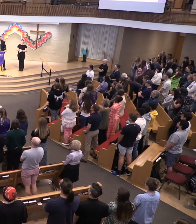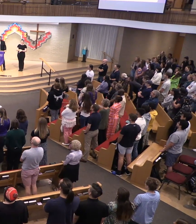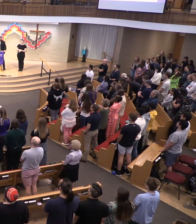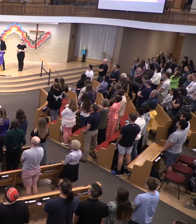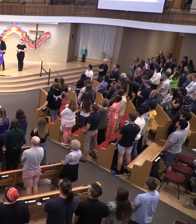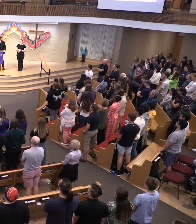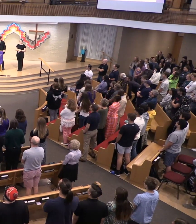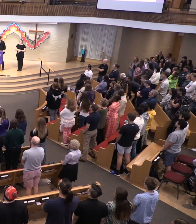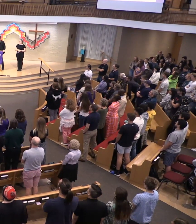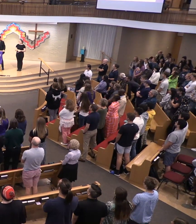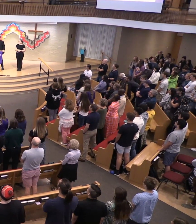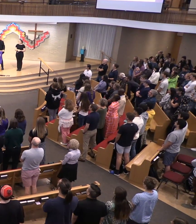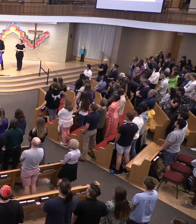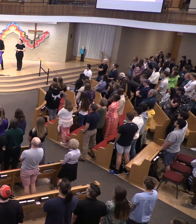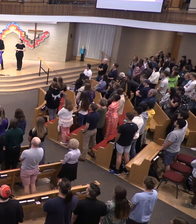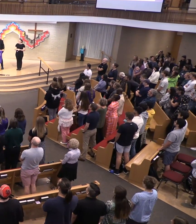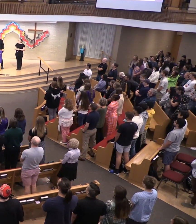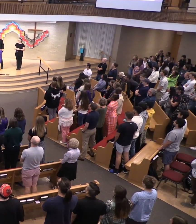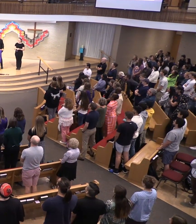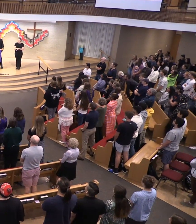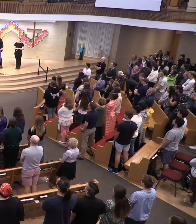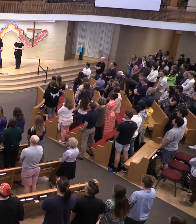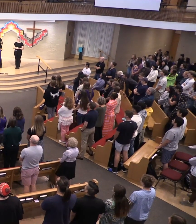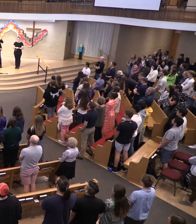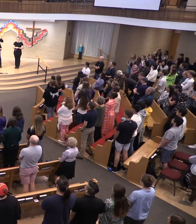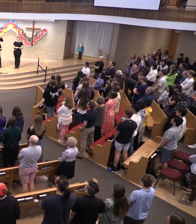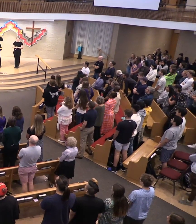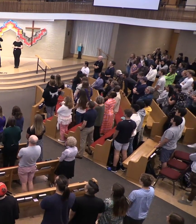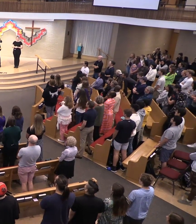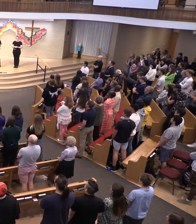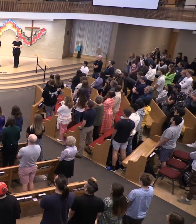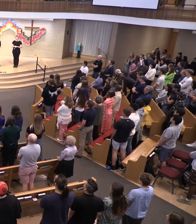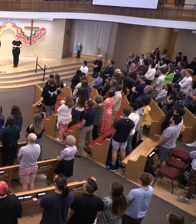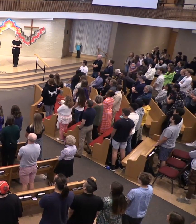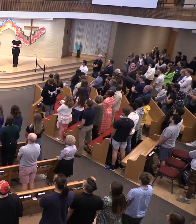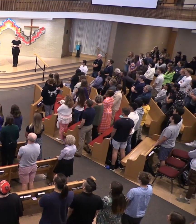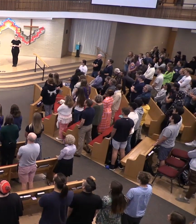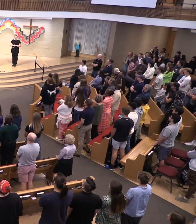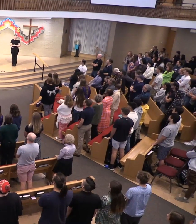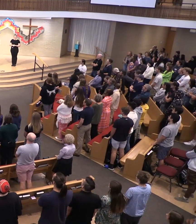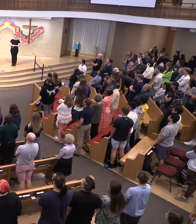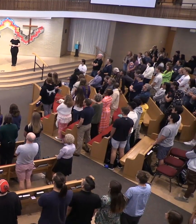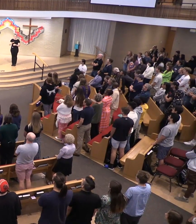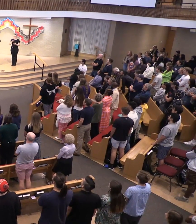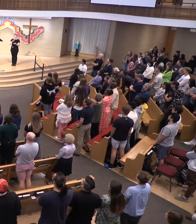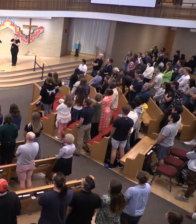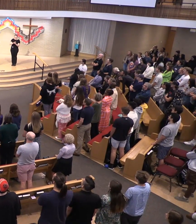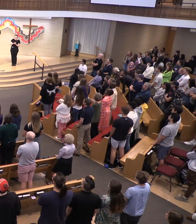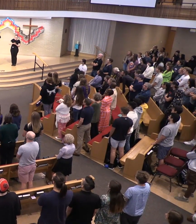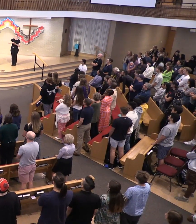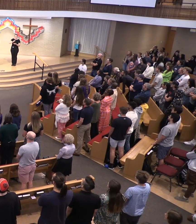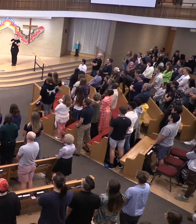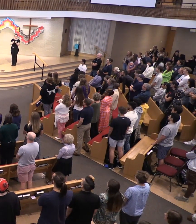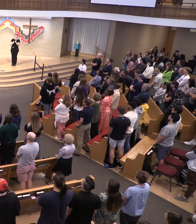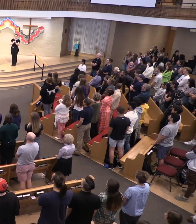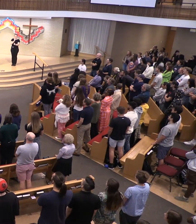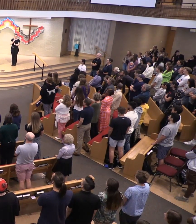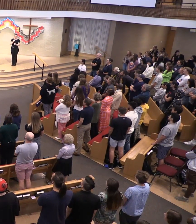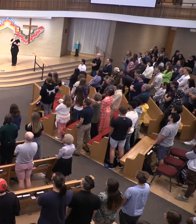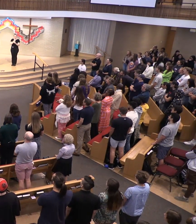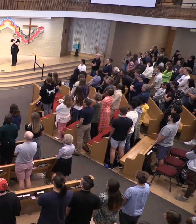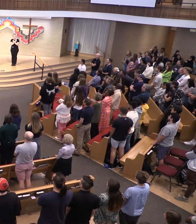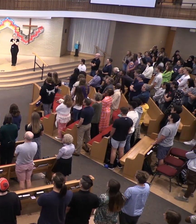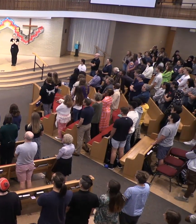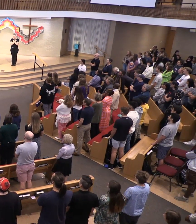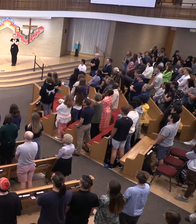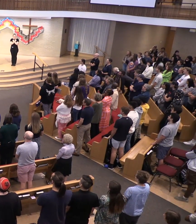I like that low bass stuff, that's good too. 'Tis a spot we love most dearly. 'Tis a spot we